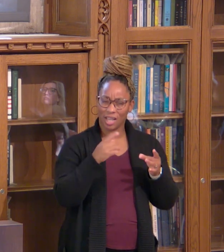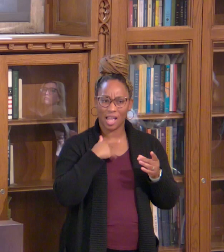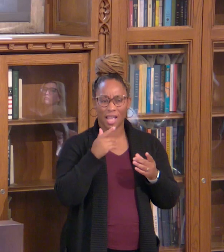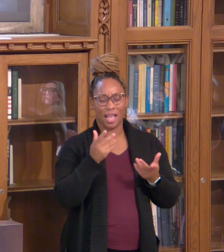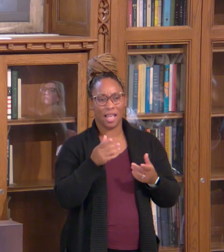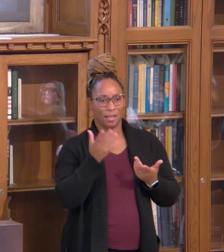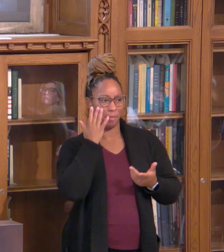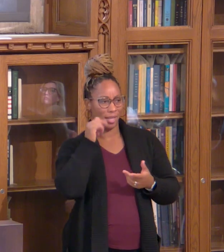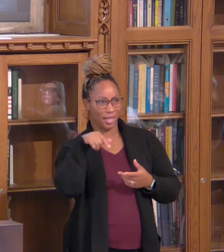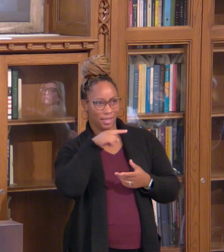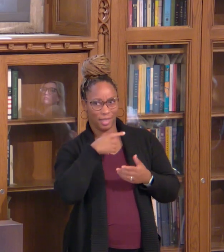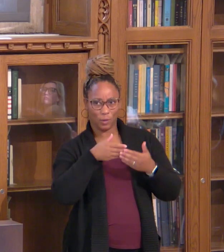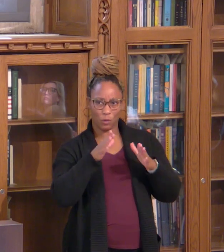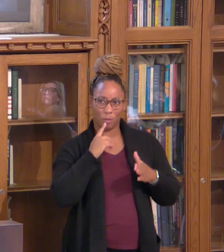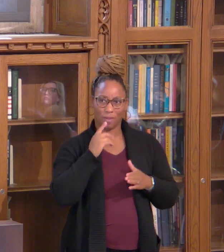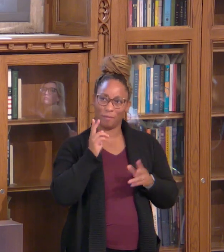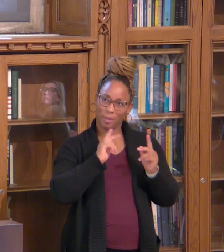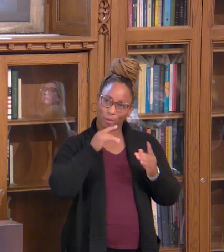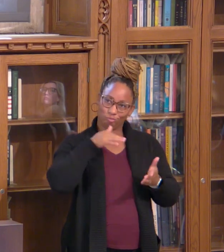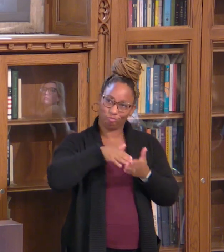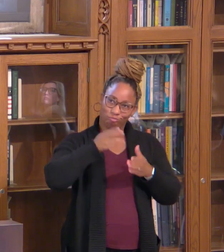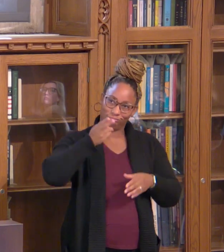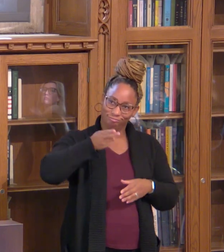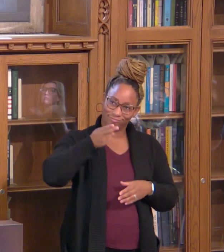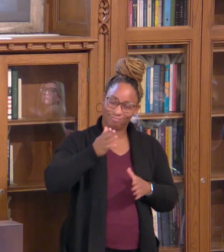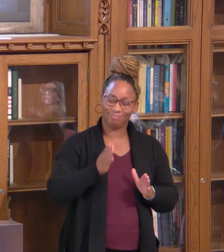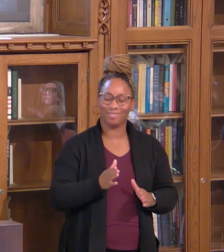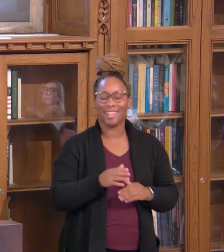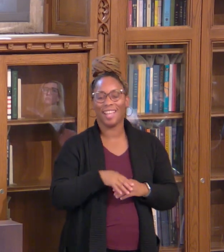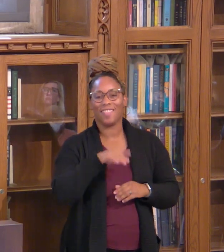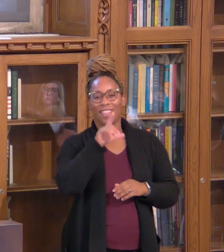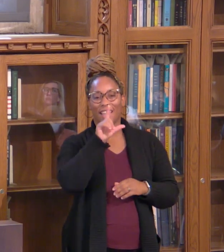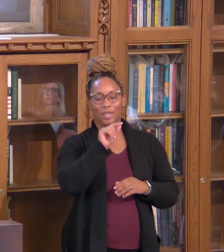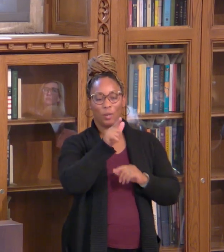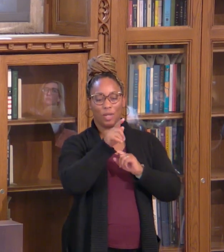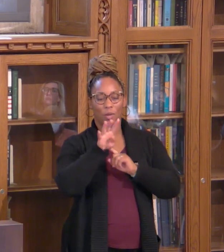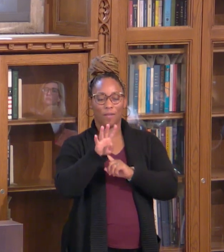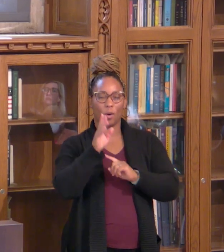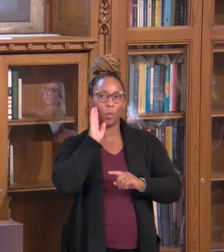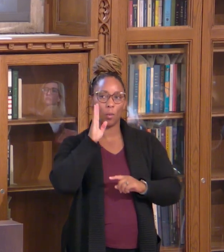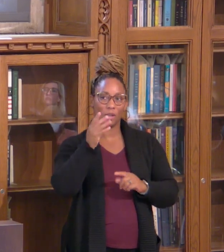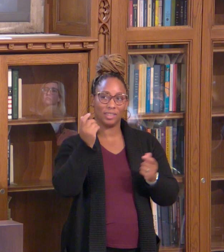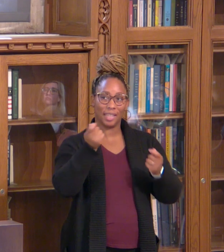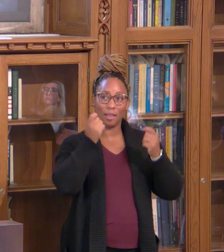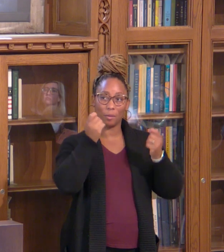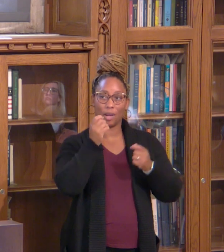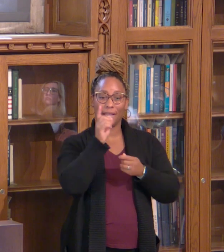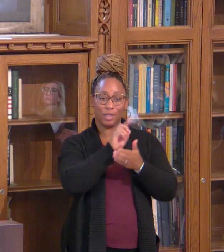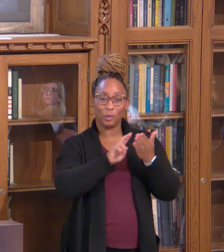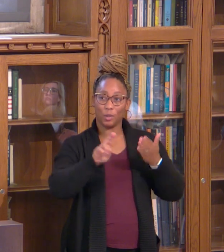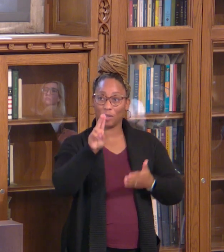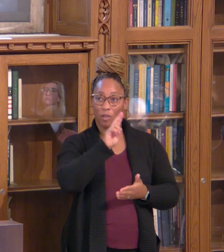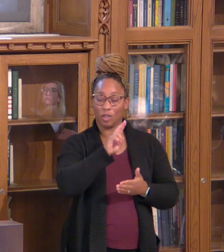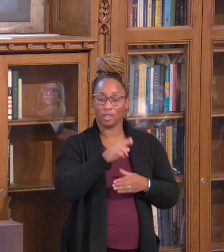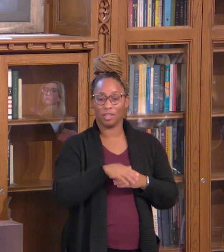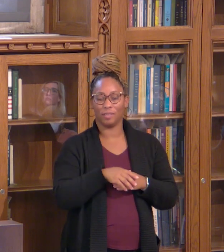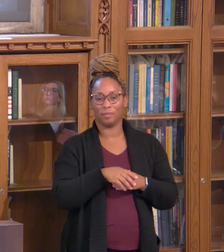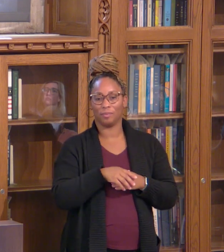especially as we're in a room of historians that in 2024 we will celebrate Duke University's